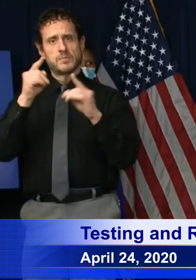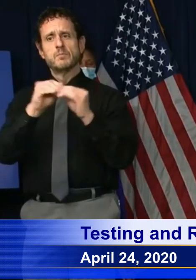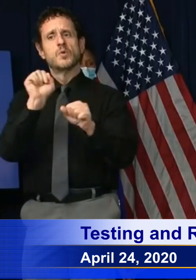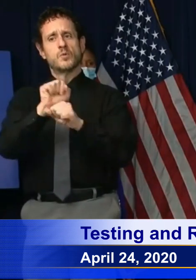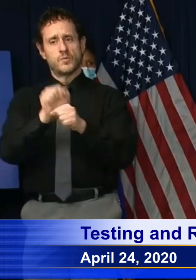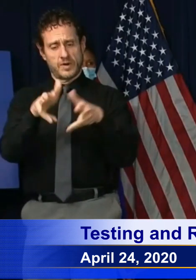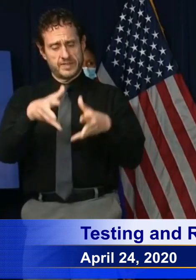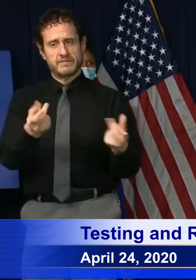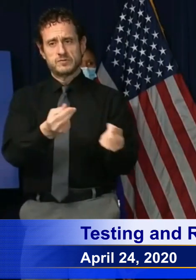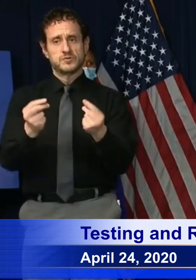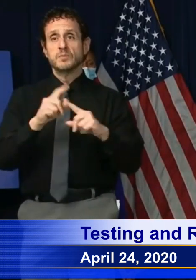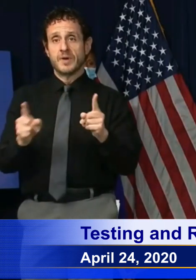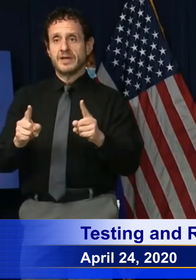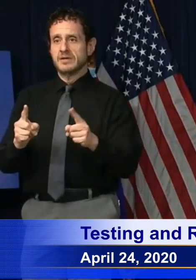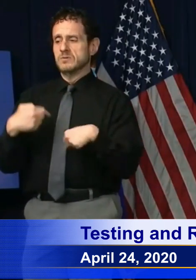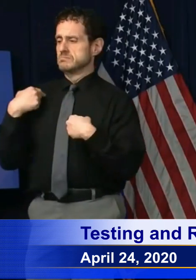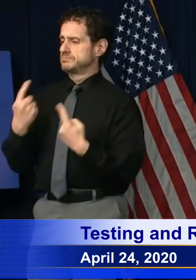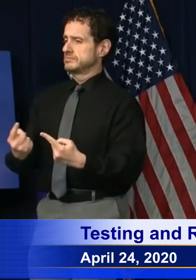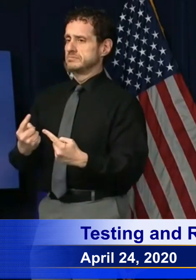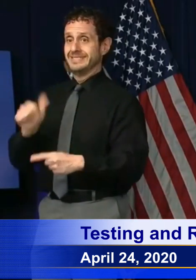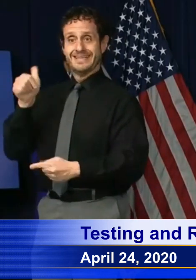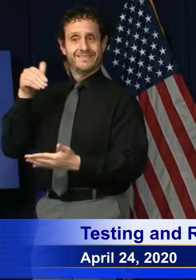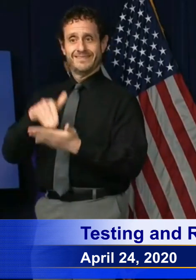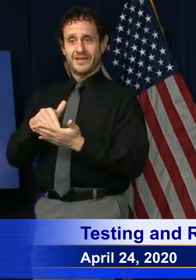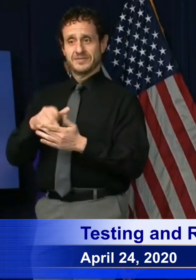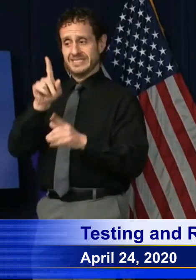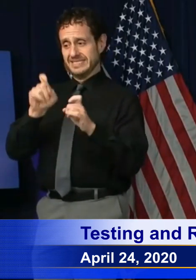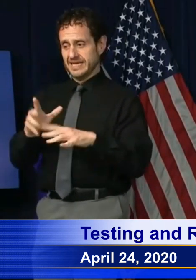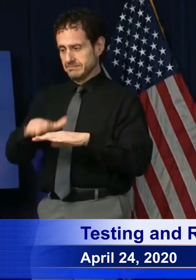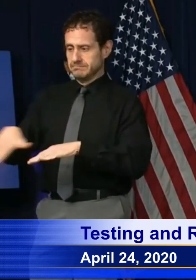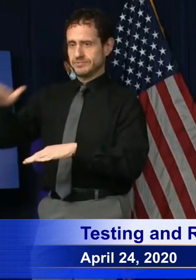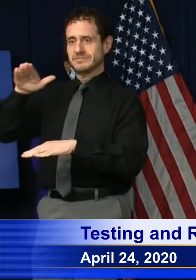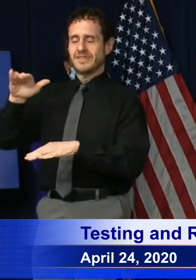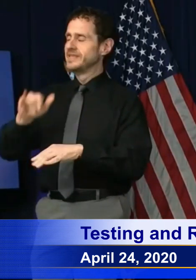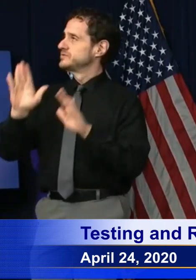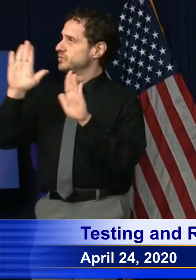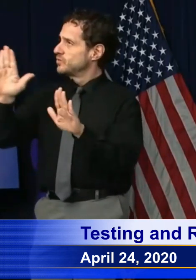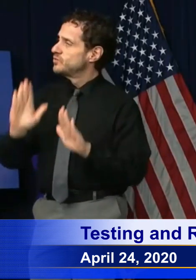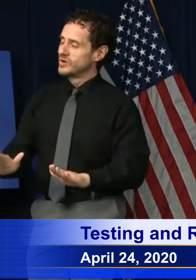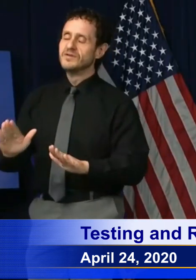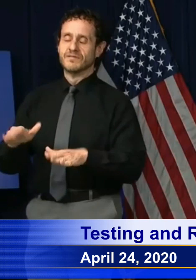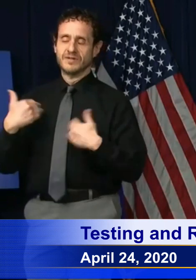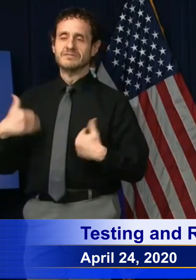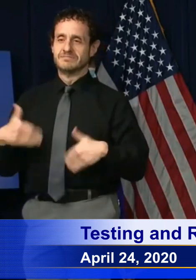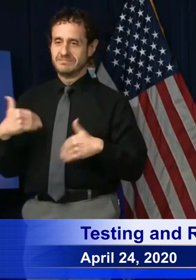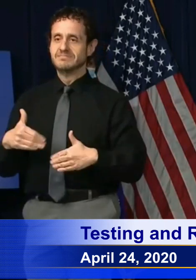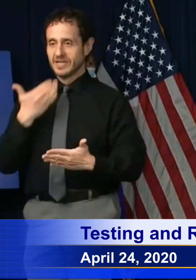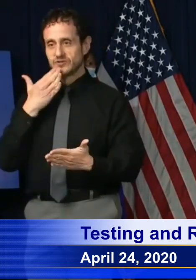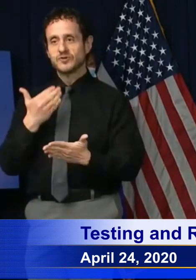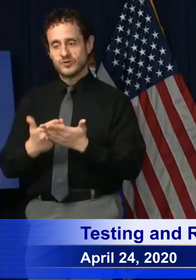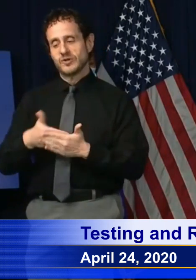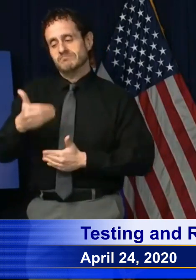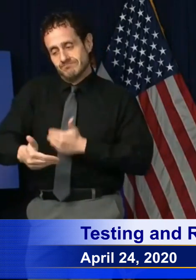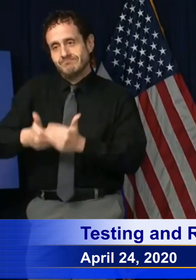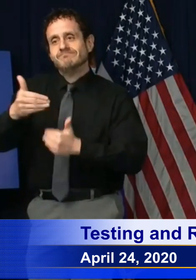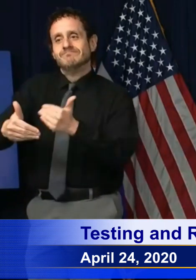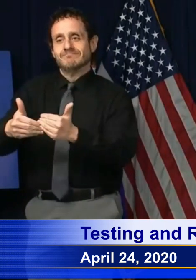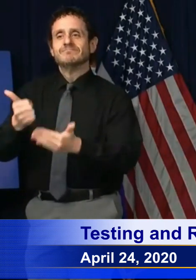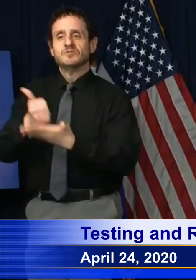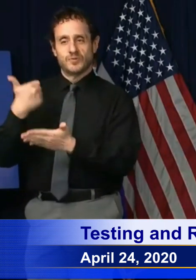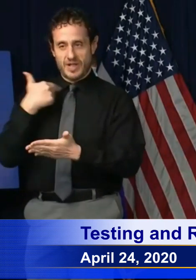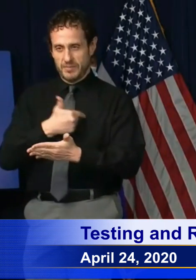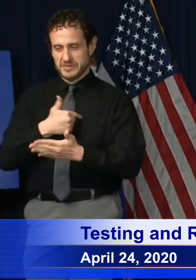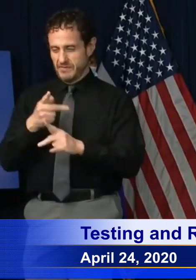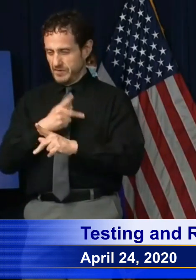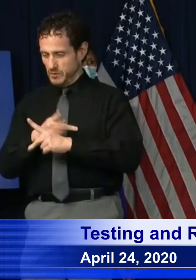surpassing the 10,000 mark is a great first step. I think it's important for everyone to know how we arrived